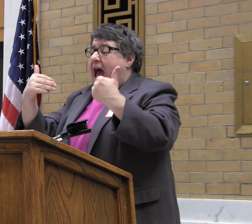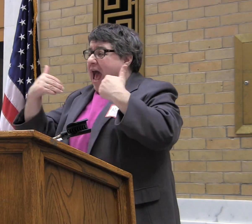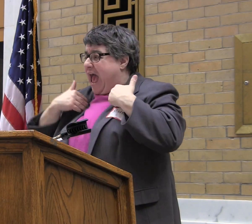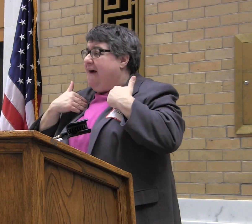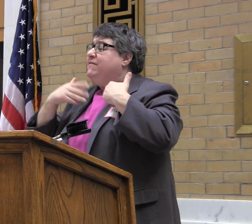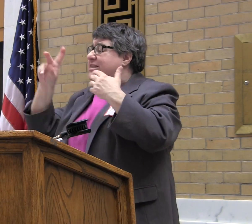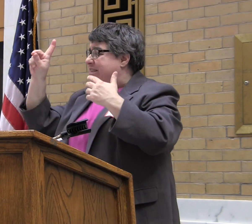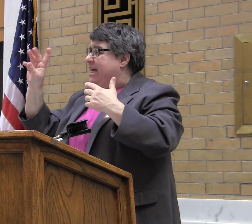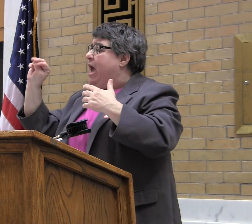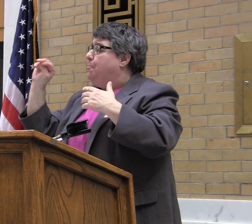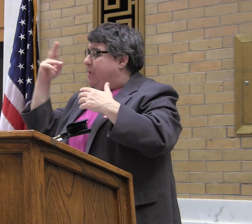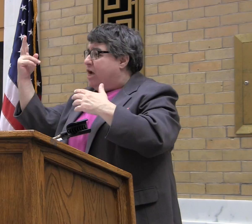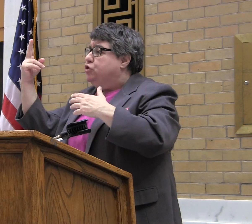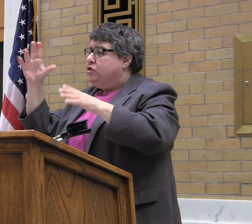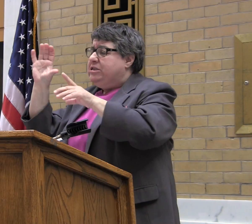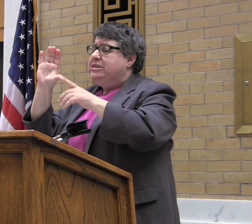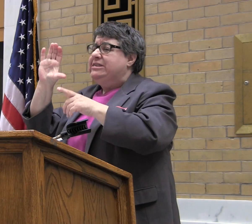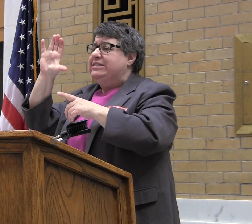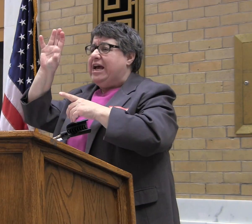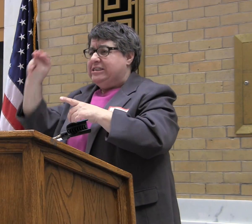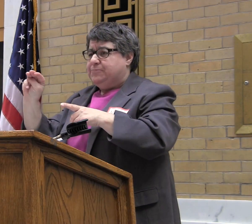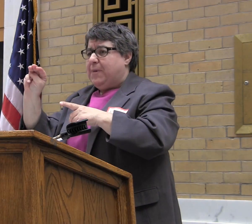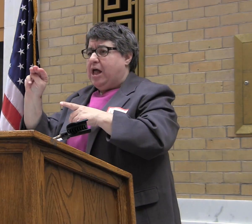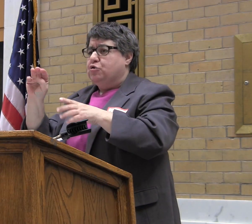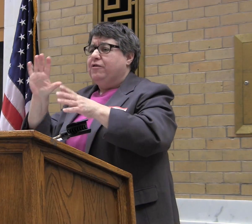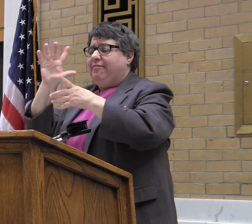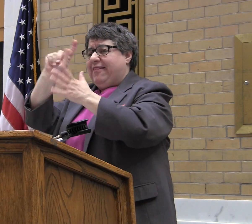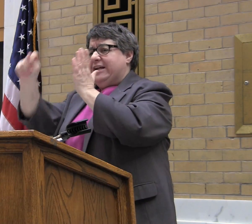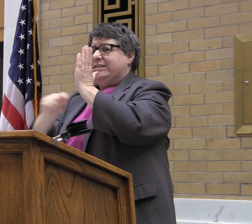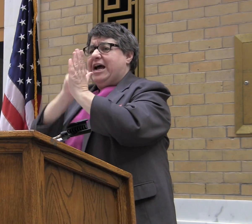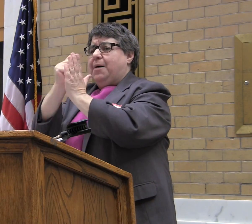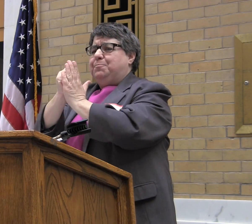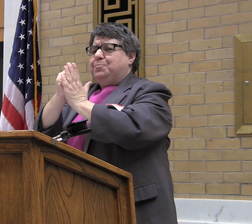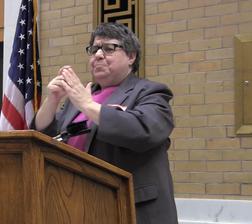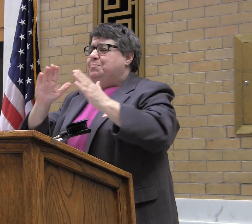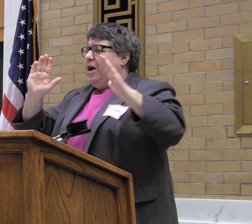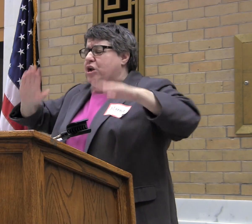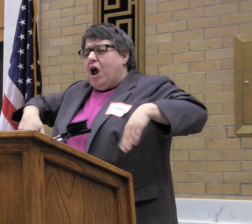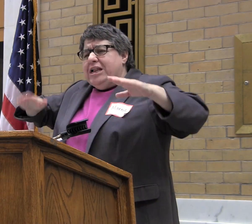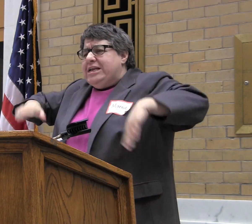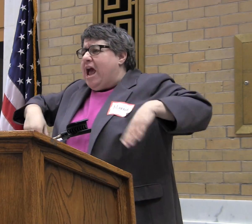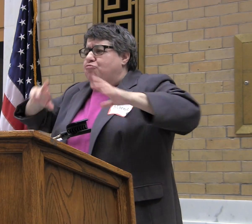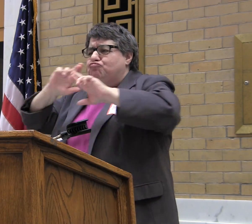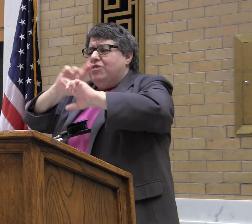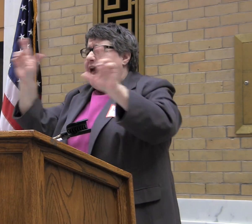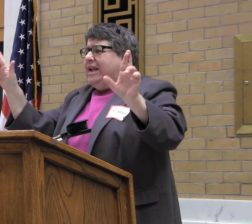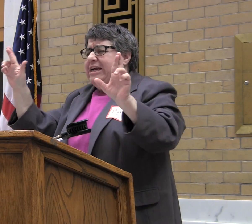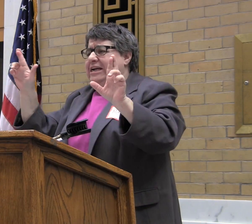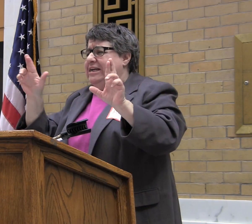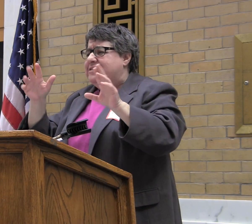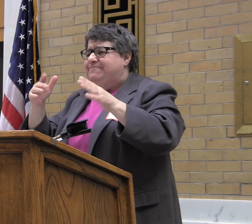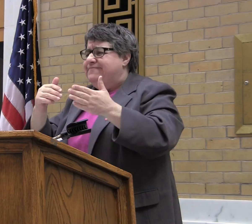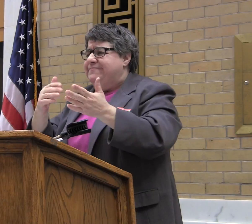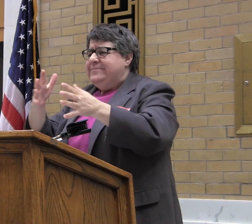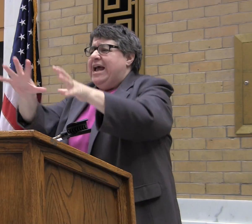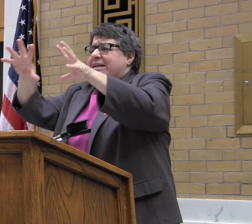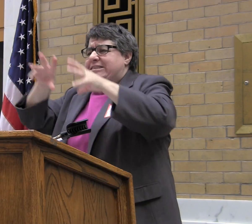trips. I had a DMA case manager at the time, but I was